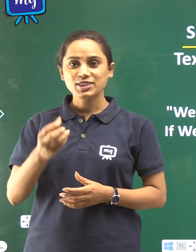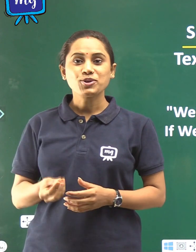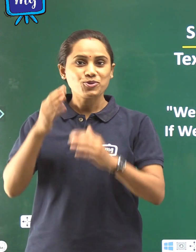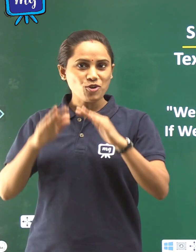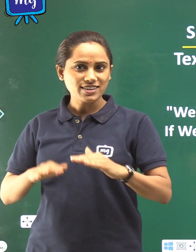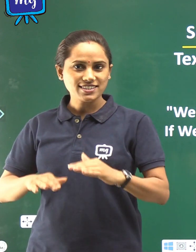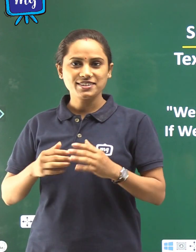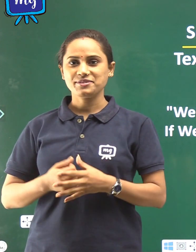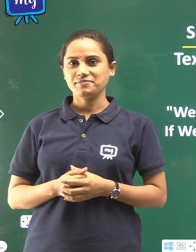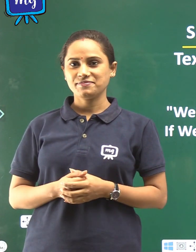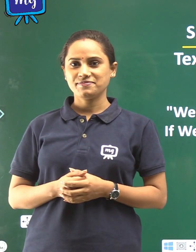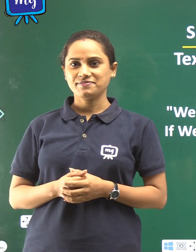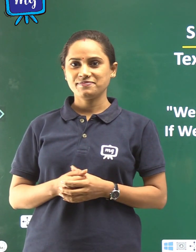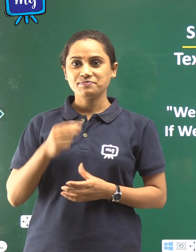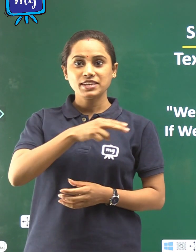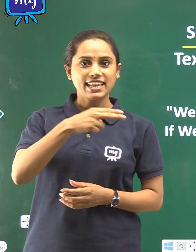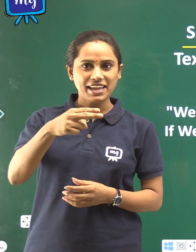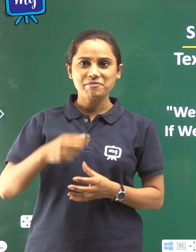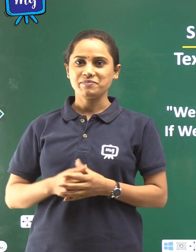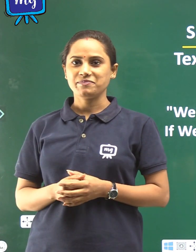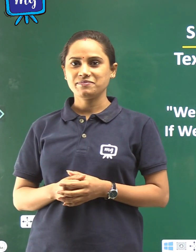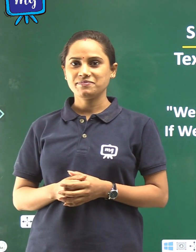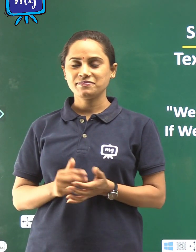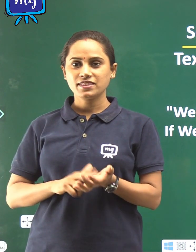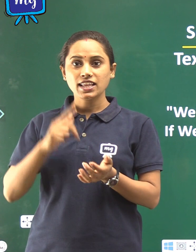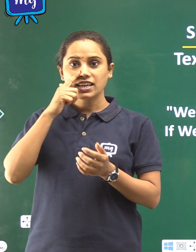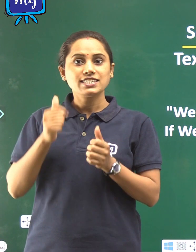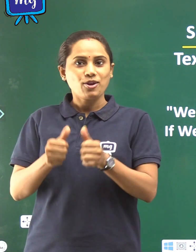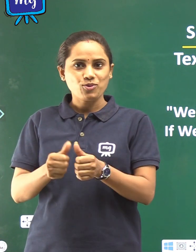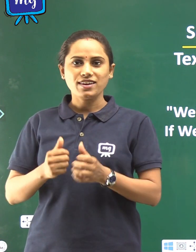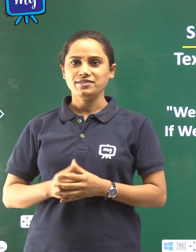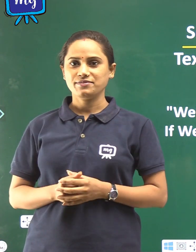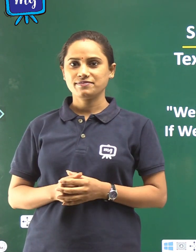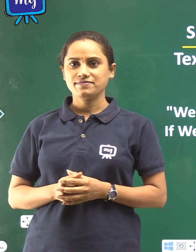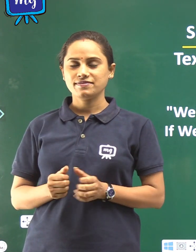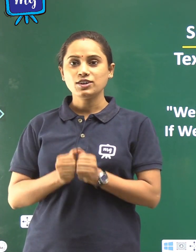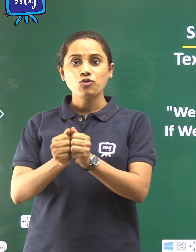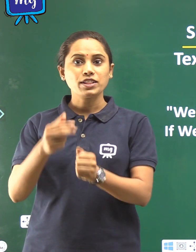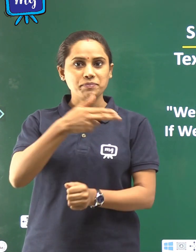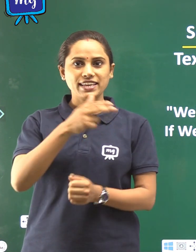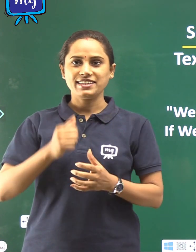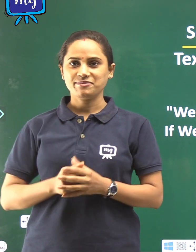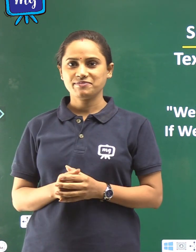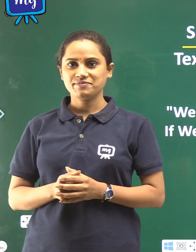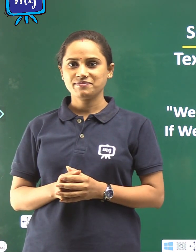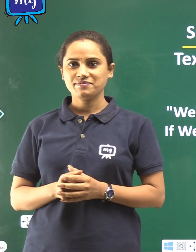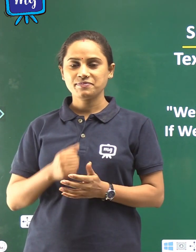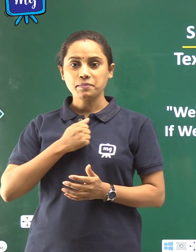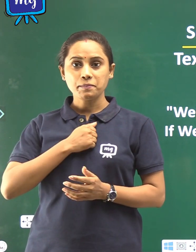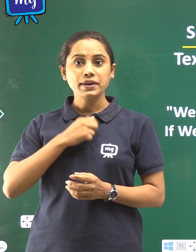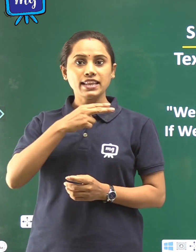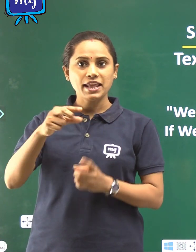Good morning, children. I am Nishi Arora. With me,